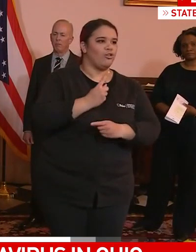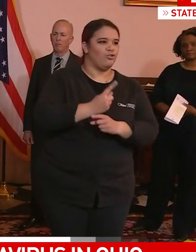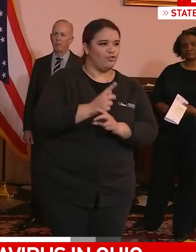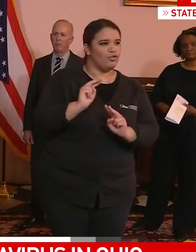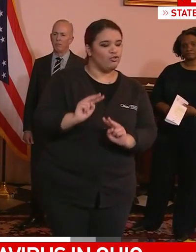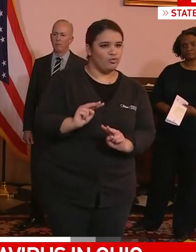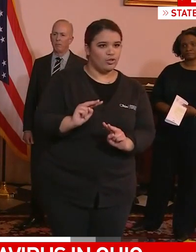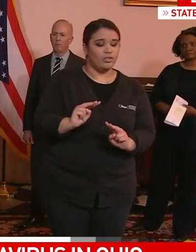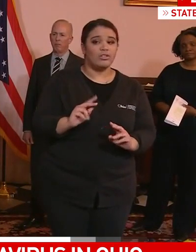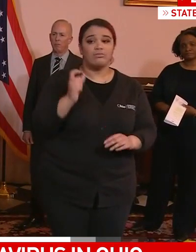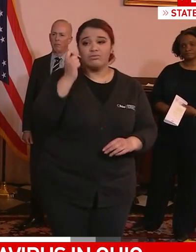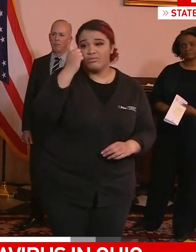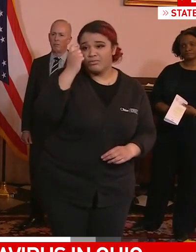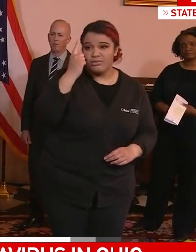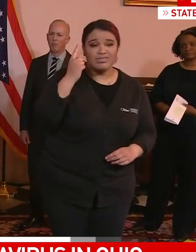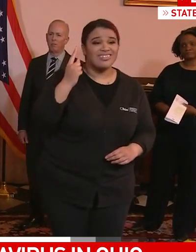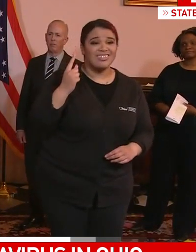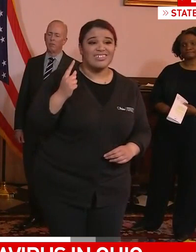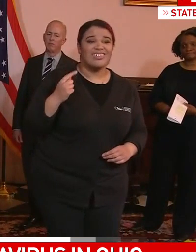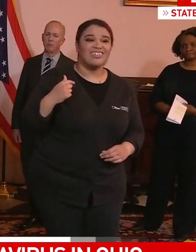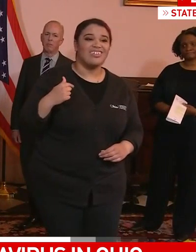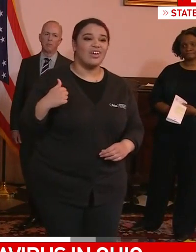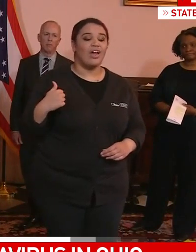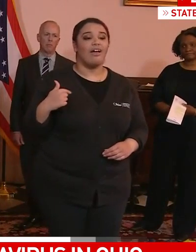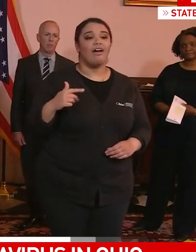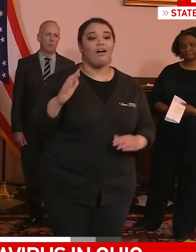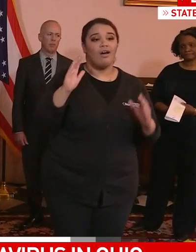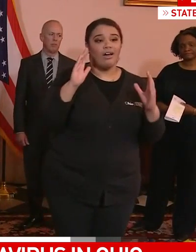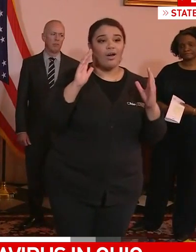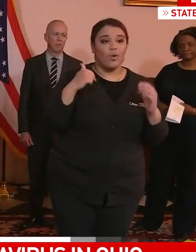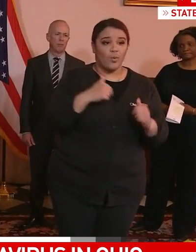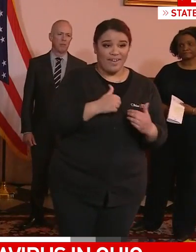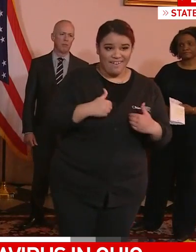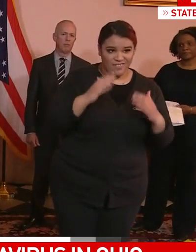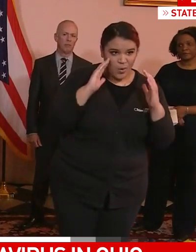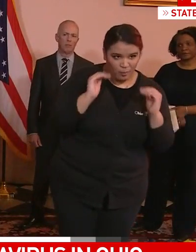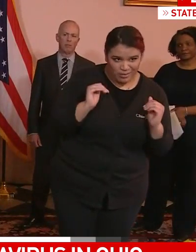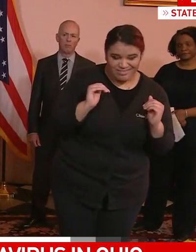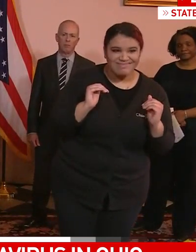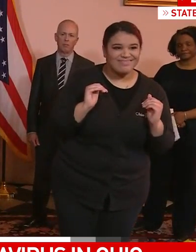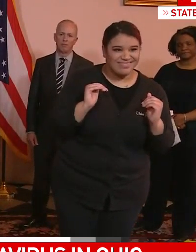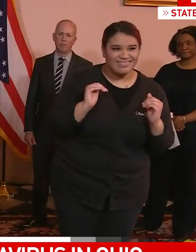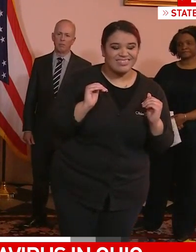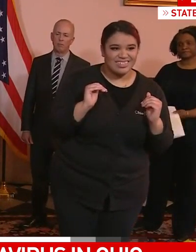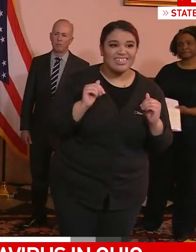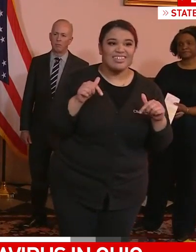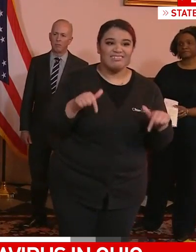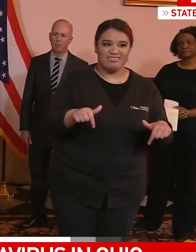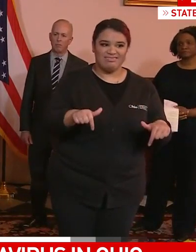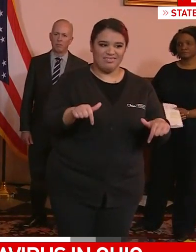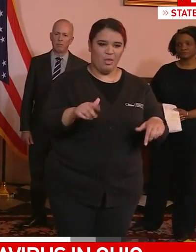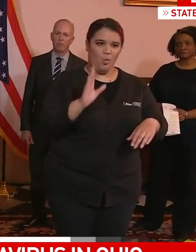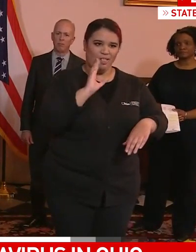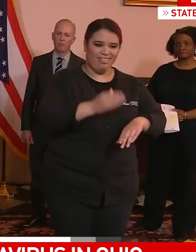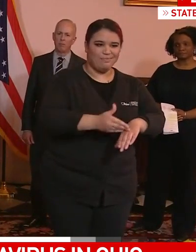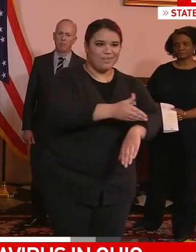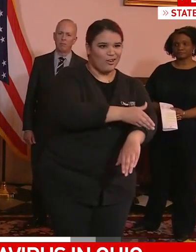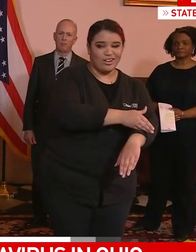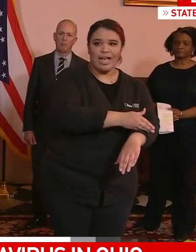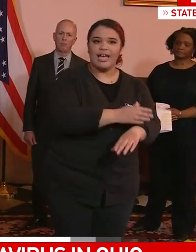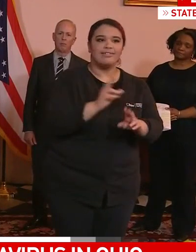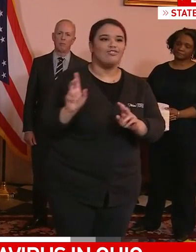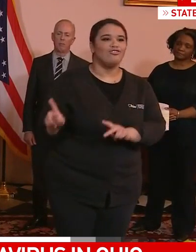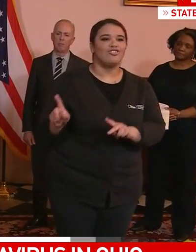ask people, and that's a very difficult situation. The same thing with weddings. People have planned weddings for a long, long